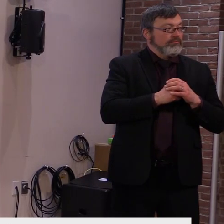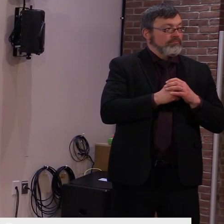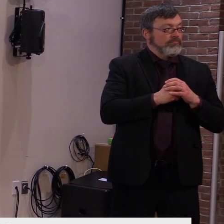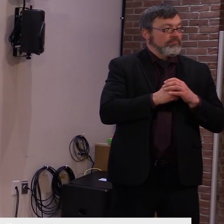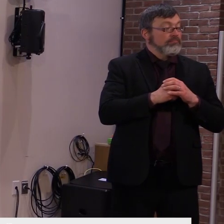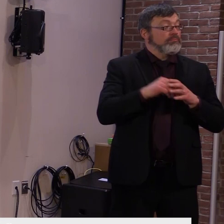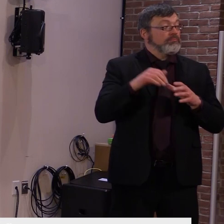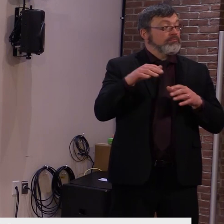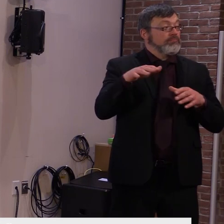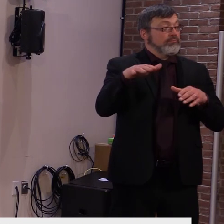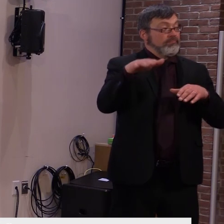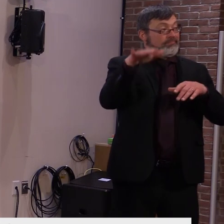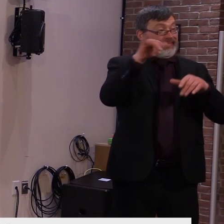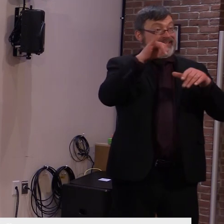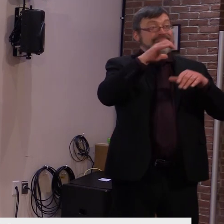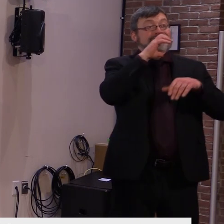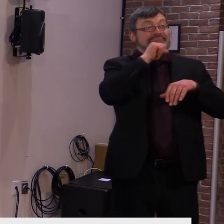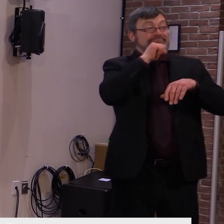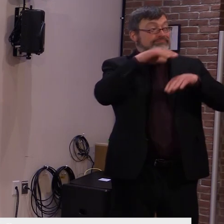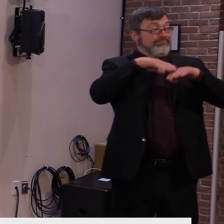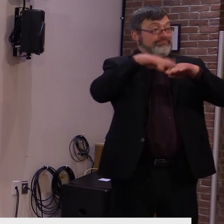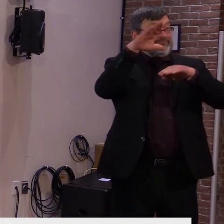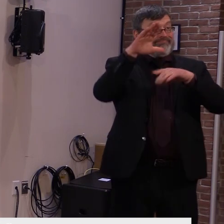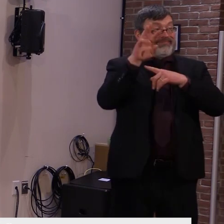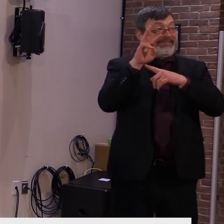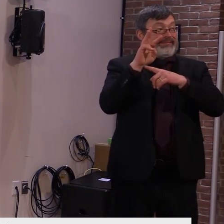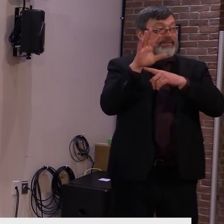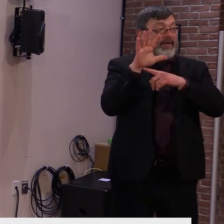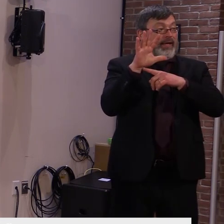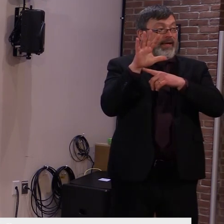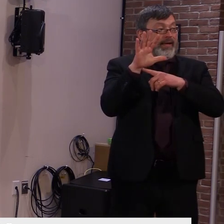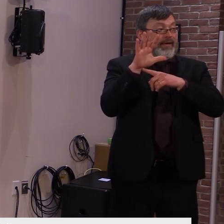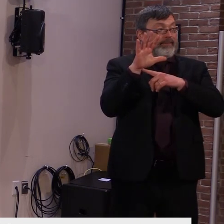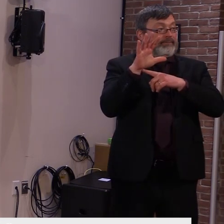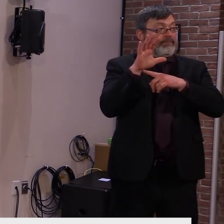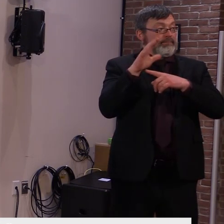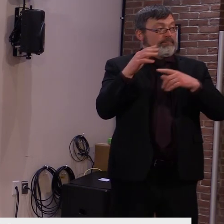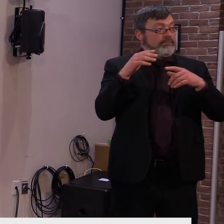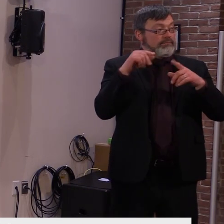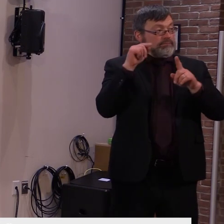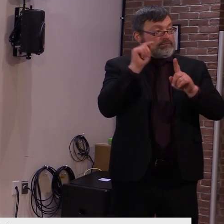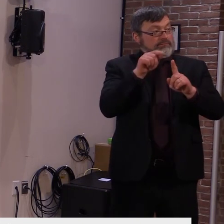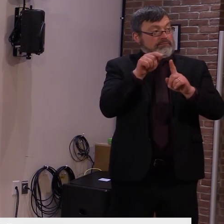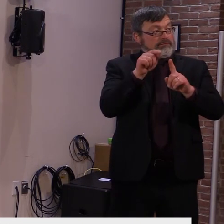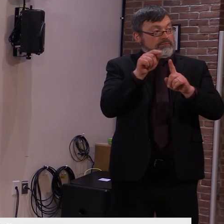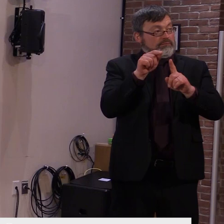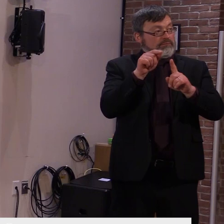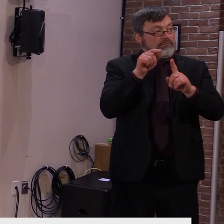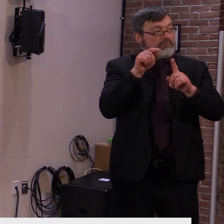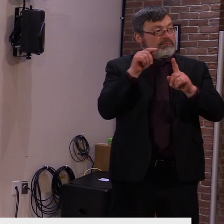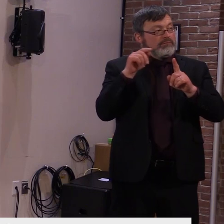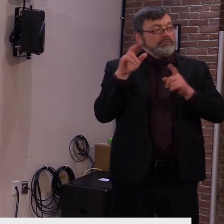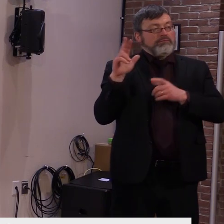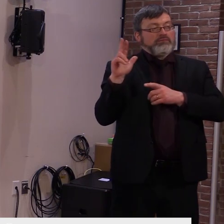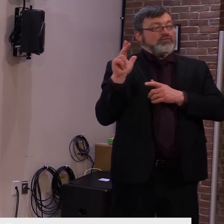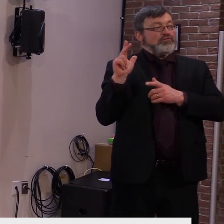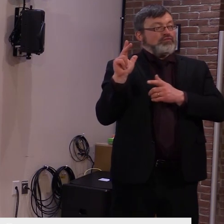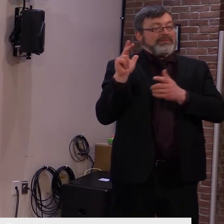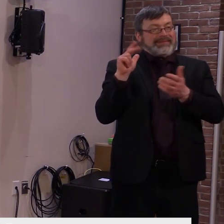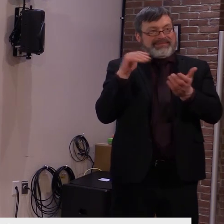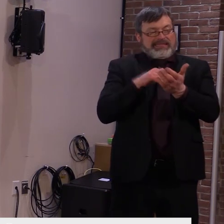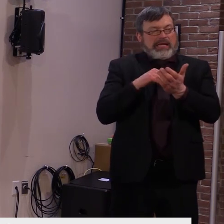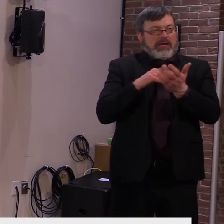23,486 people have made appointments. Just to remind everybody, 65 and above is open for registration. If you